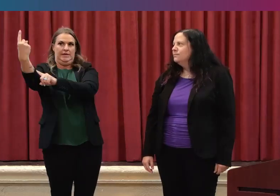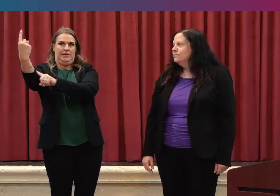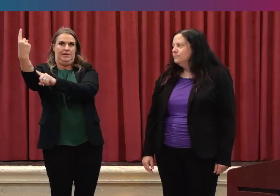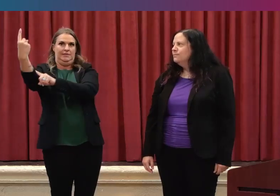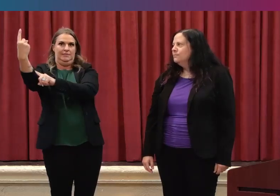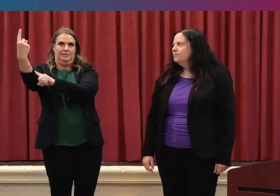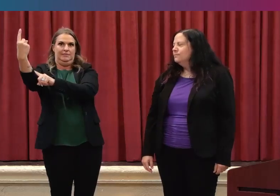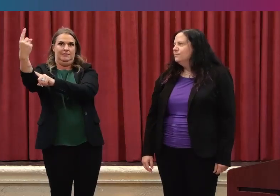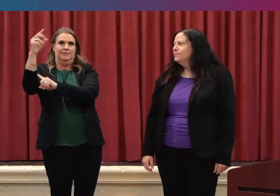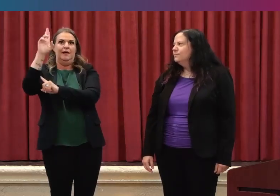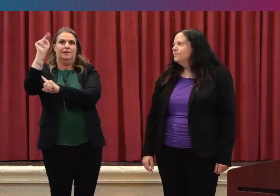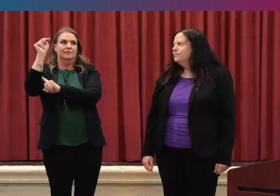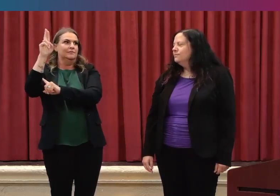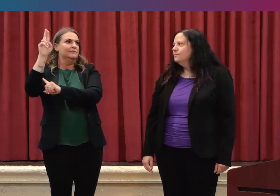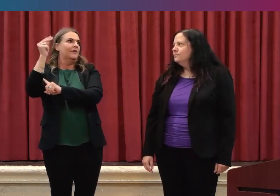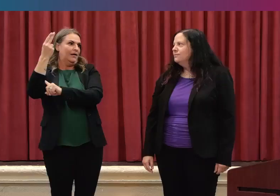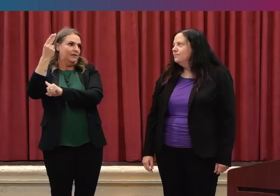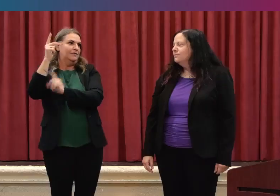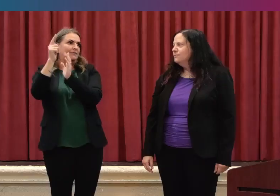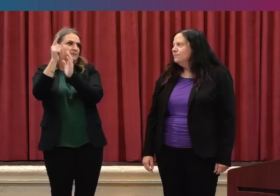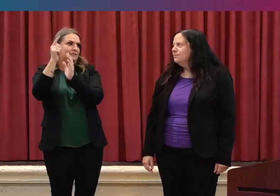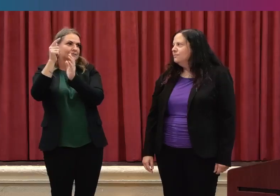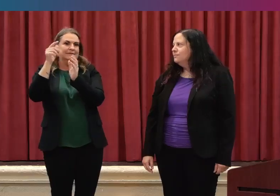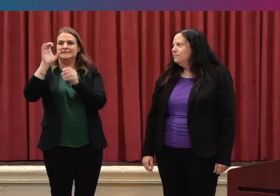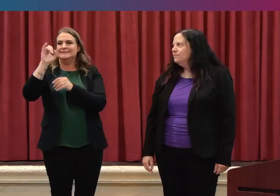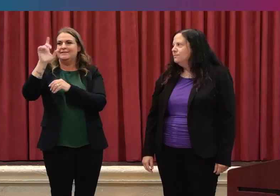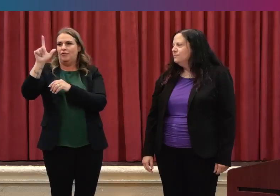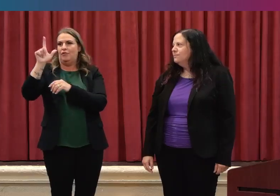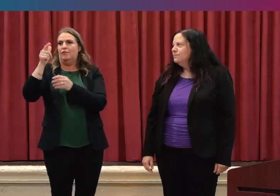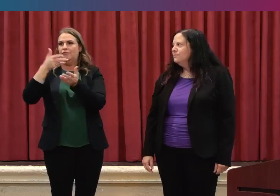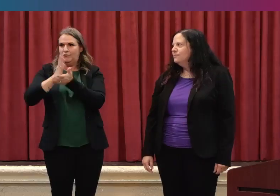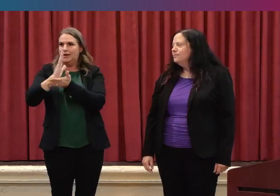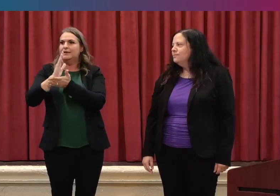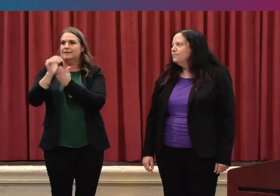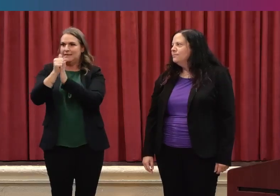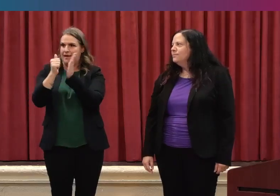pay for interpreting services. But with the Unruh law, Civil Act,